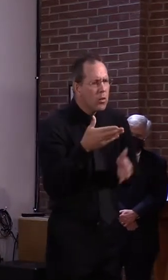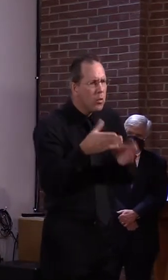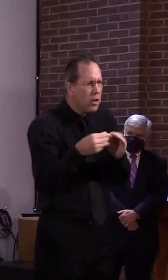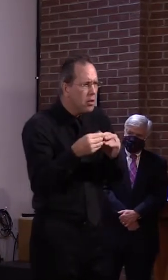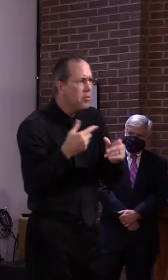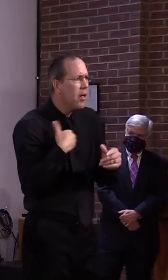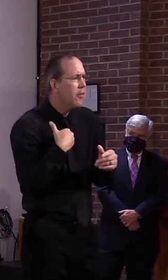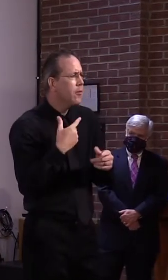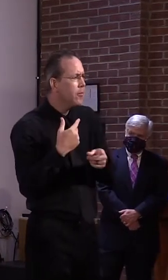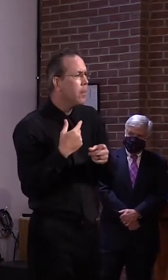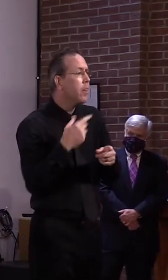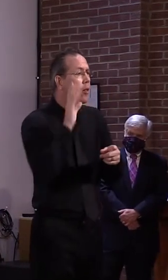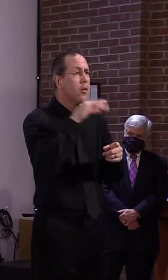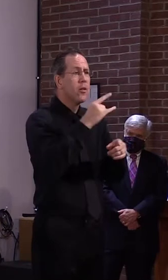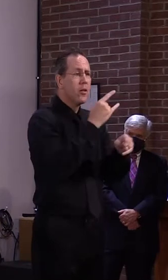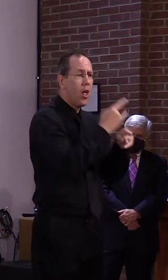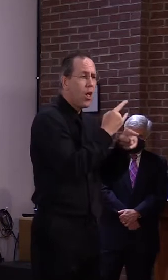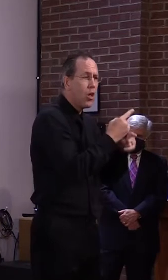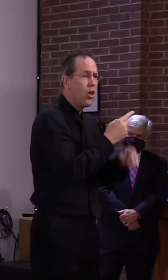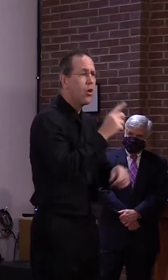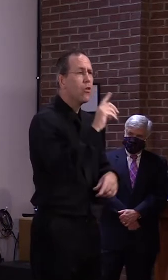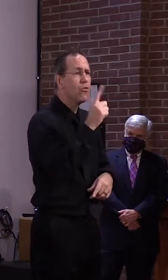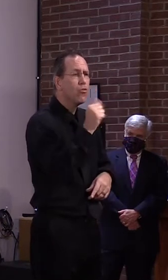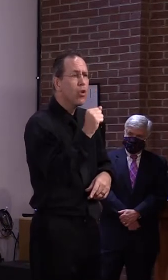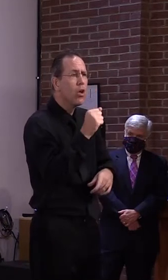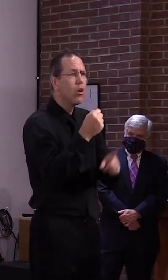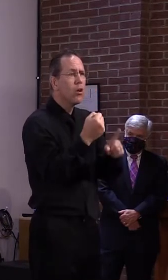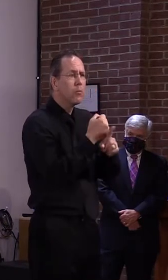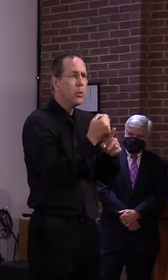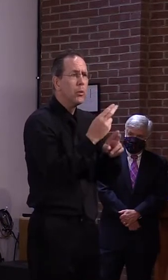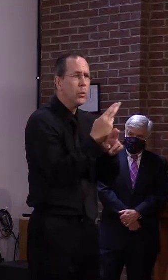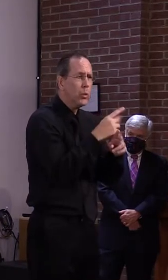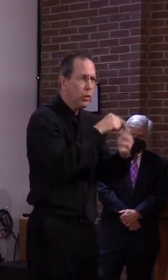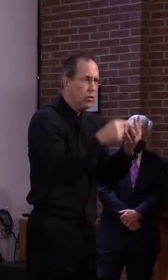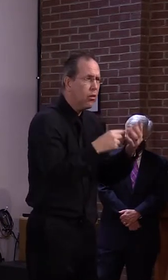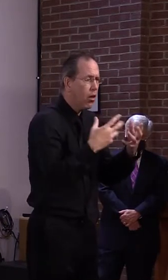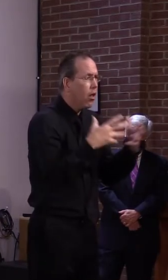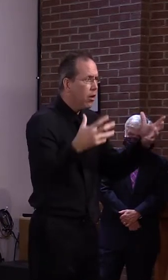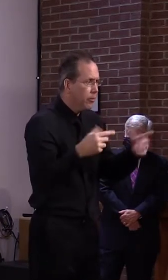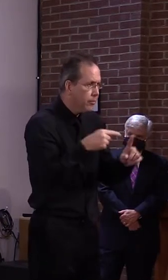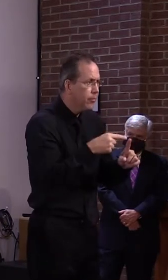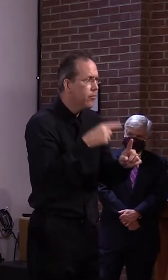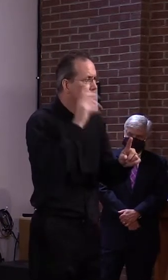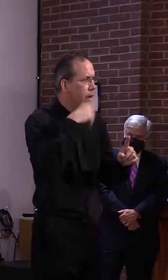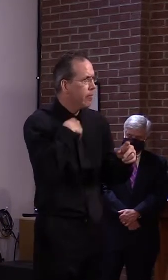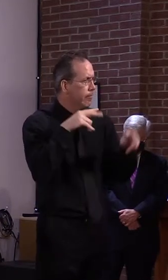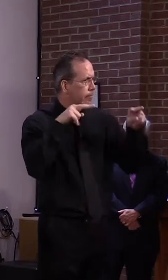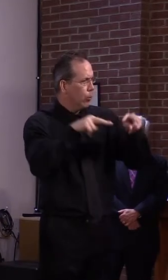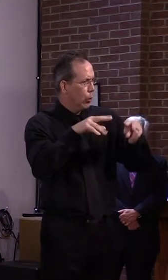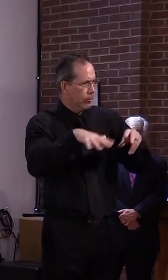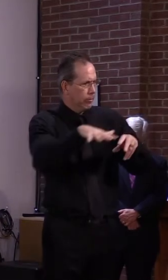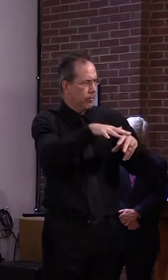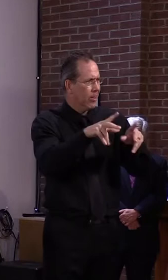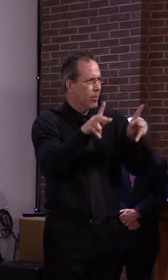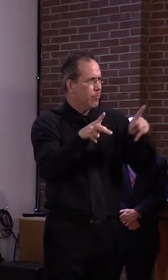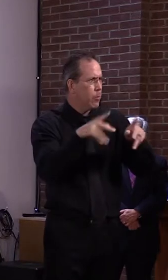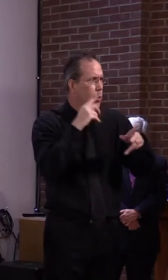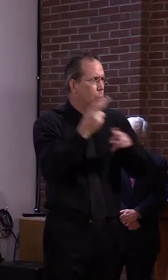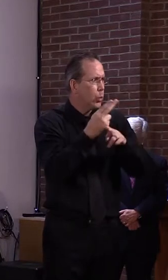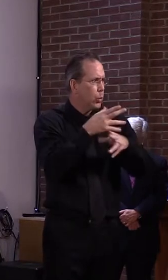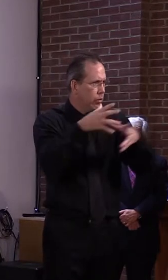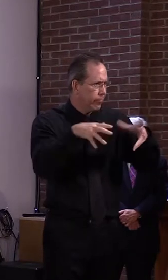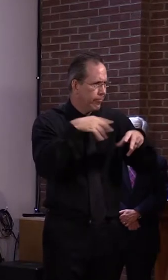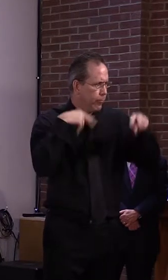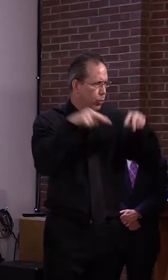abuse programming division is very aware of this data. They publish it, and we've been actually